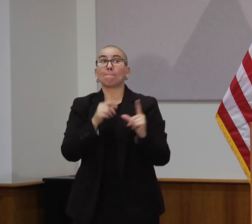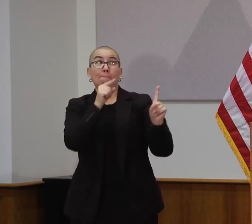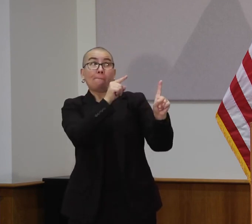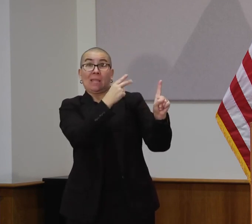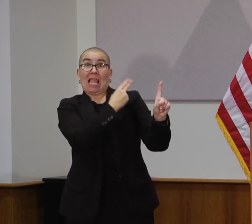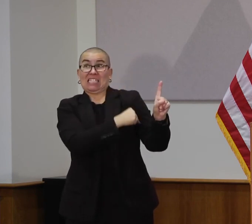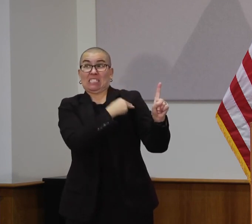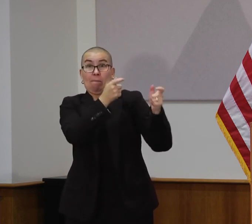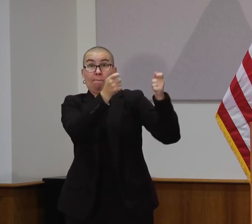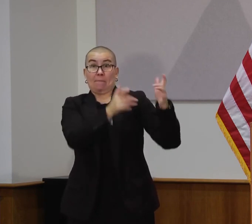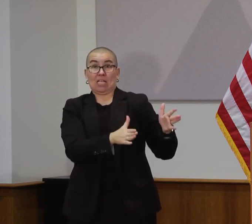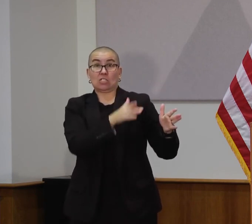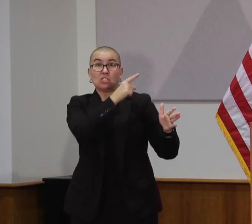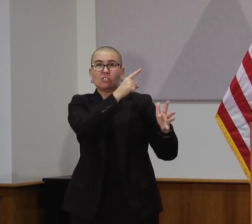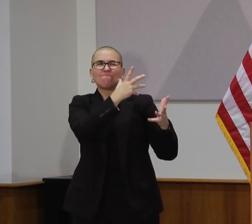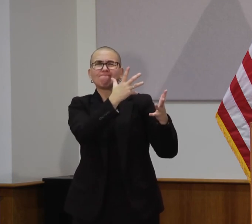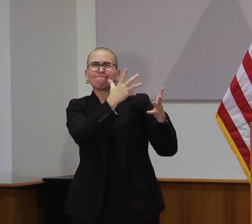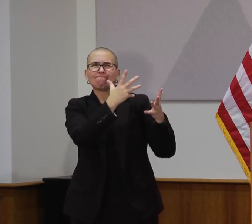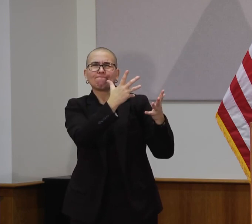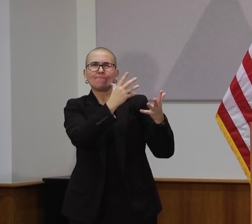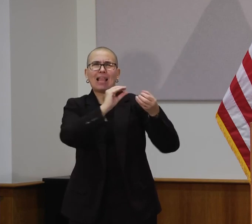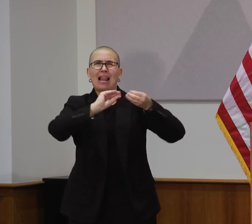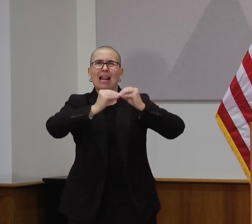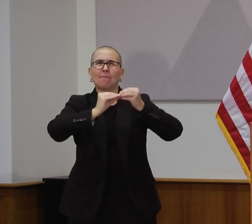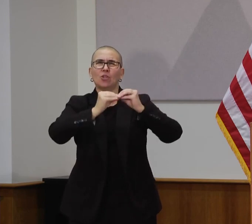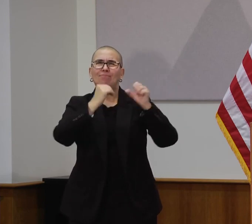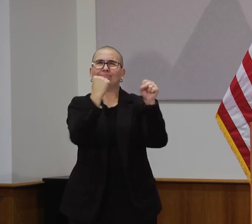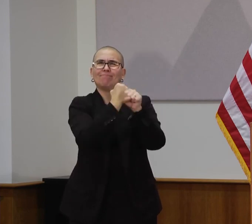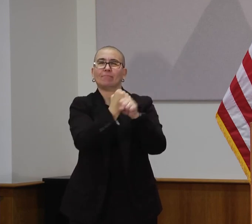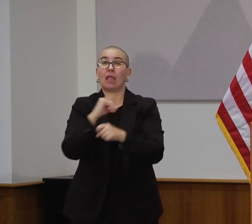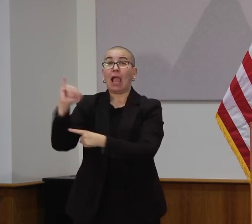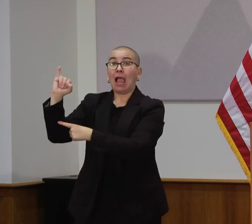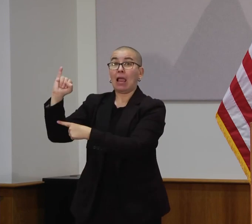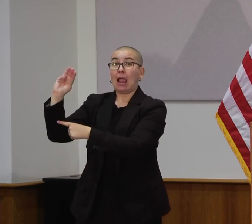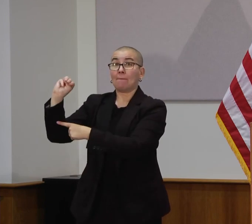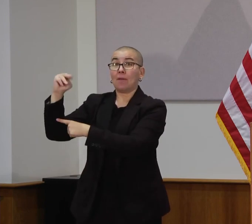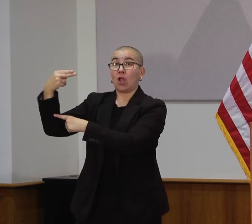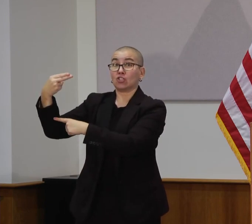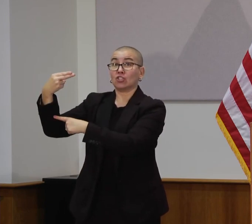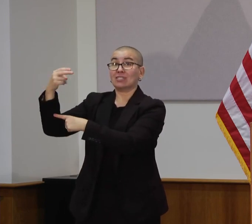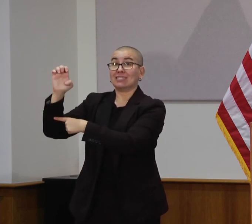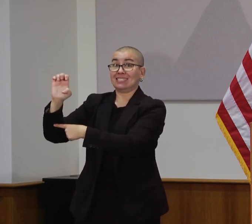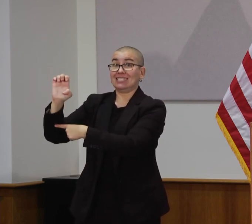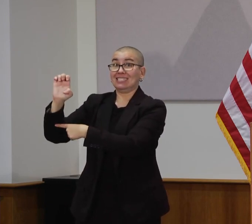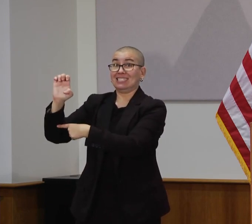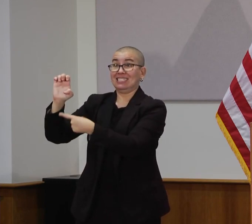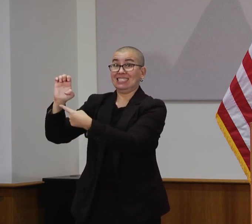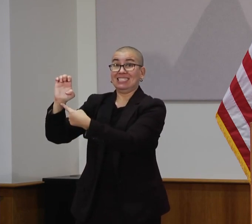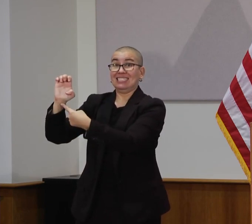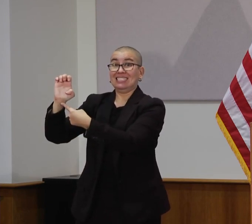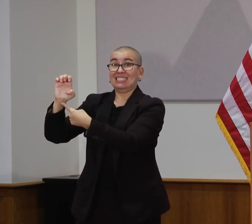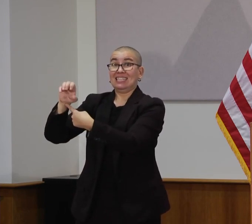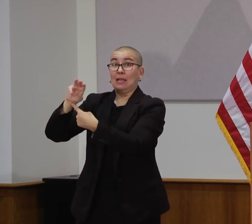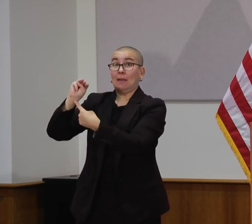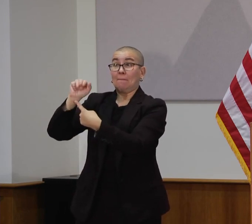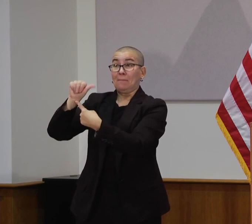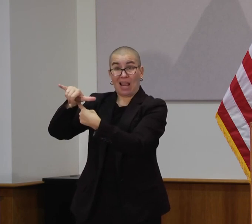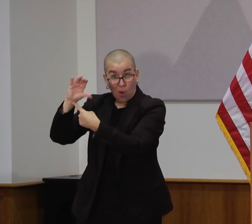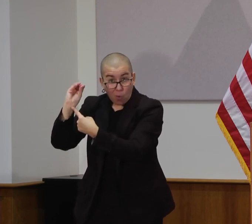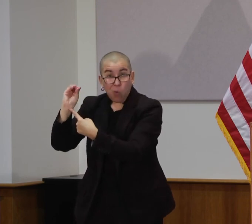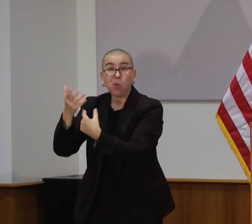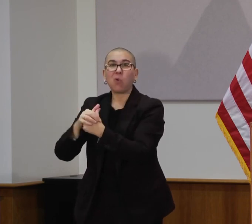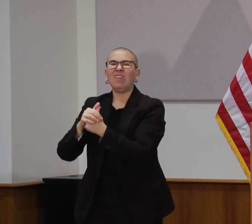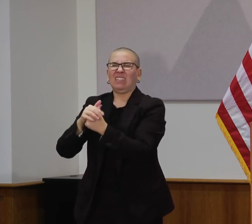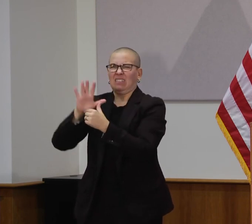on with statisticians from IMHE, the University of Washington's modeling, Mayo Clinic statisticians, about what is it